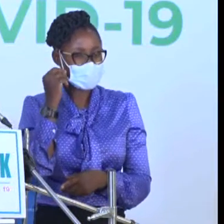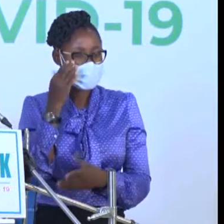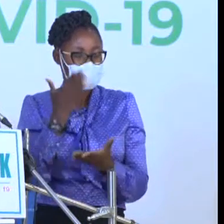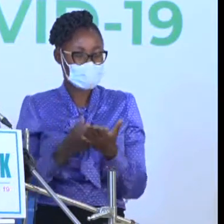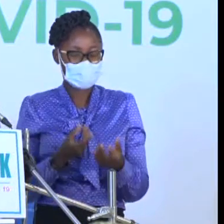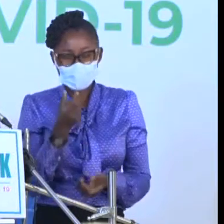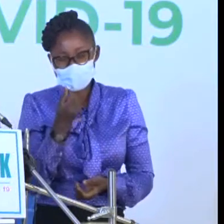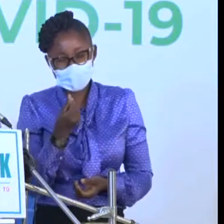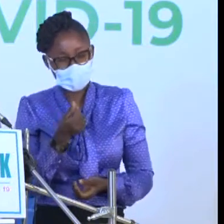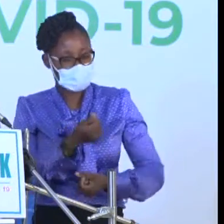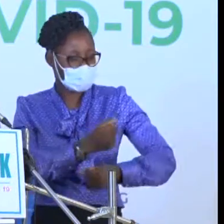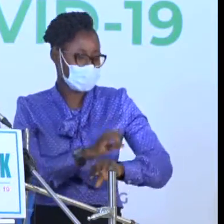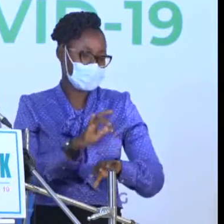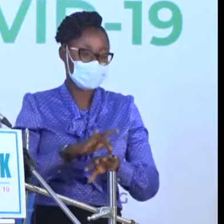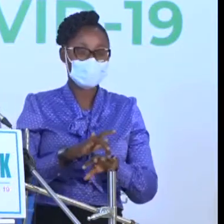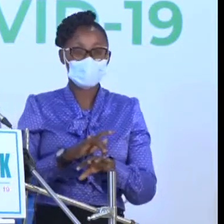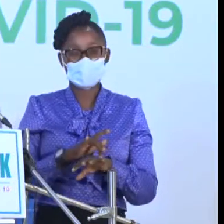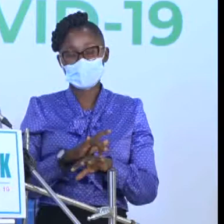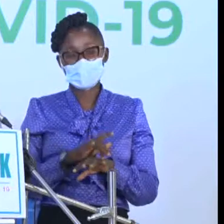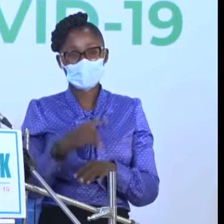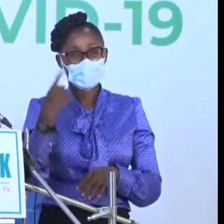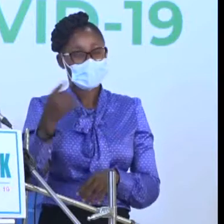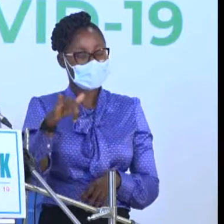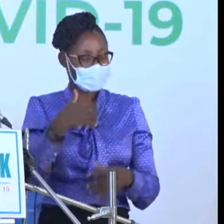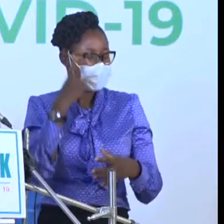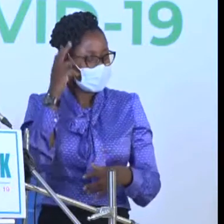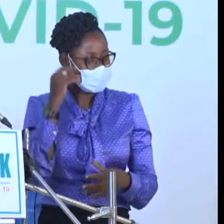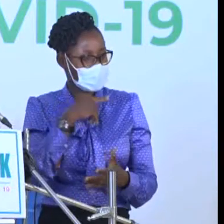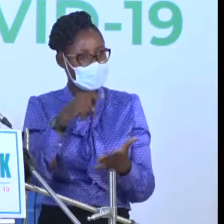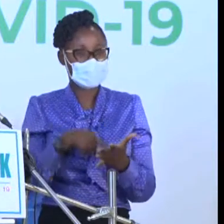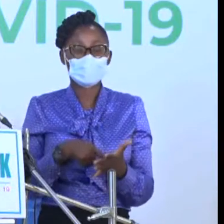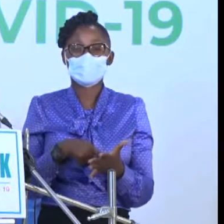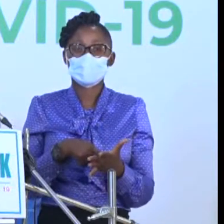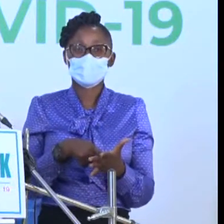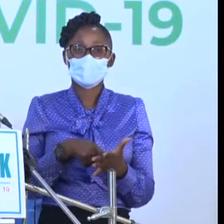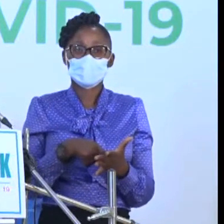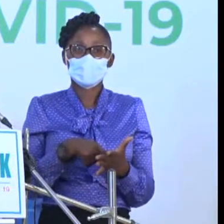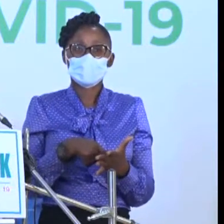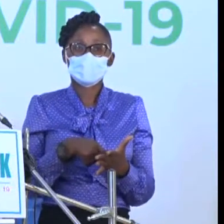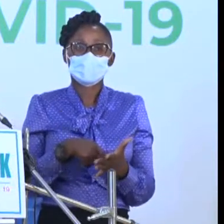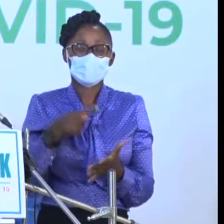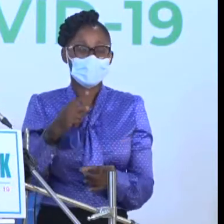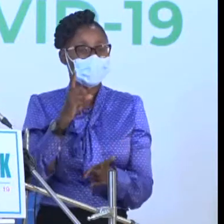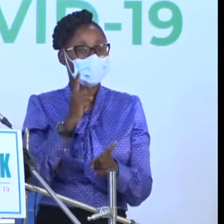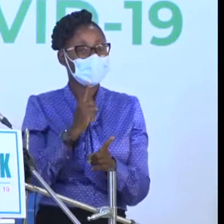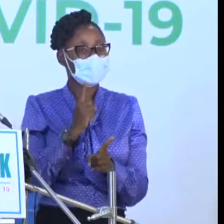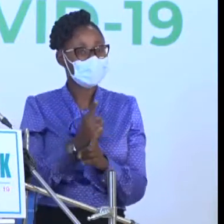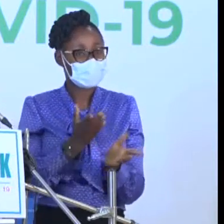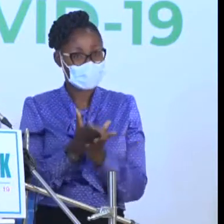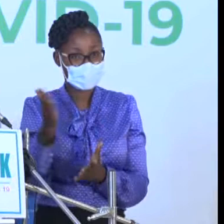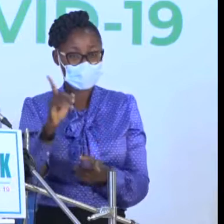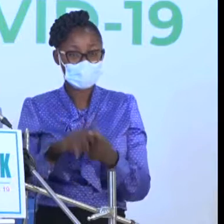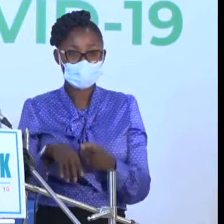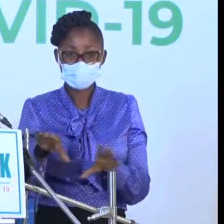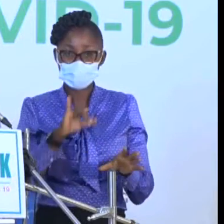mild side effects. Once they experience these side effects, the correct thing to do is to report these